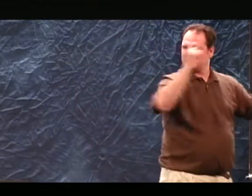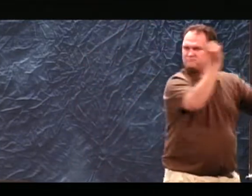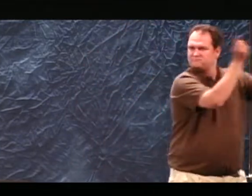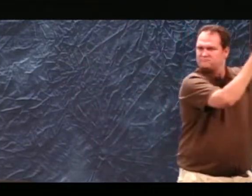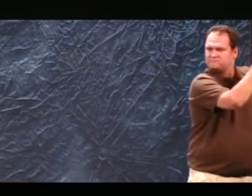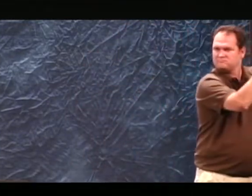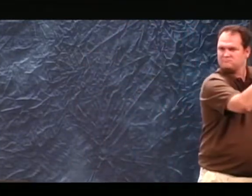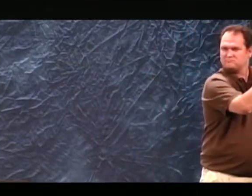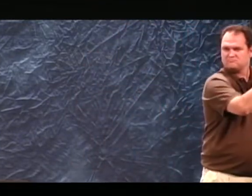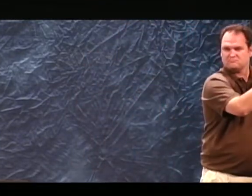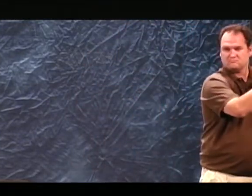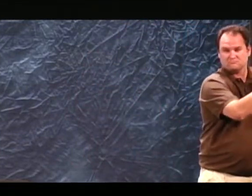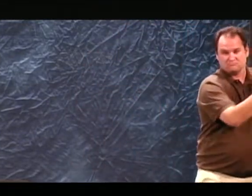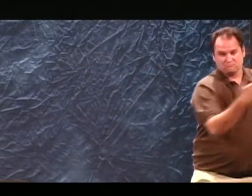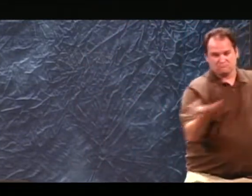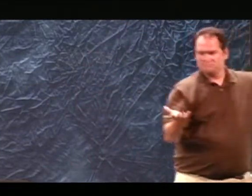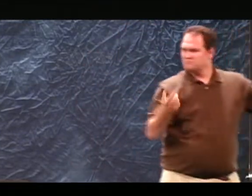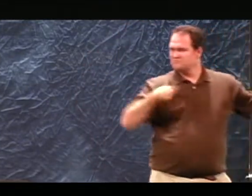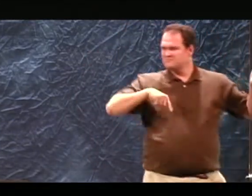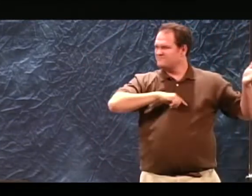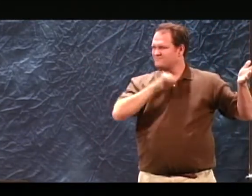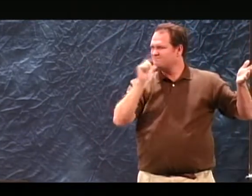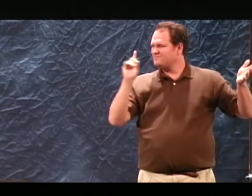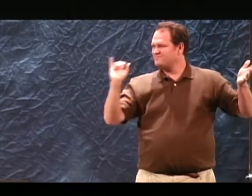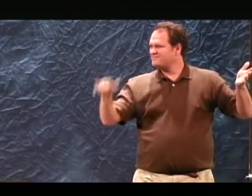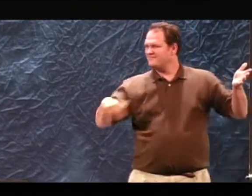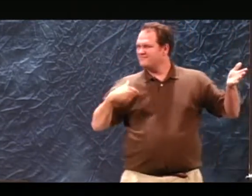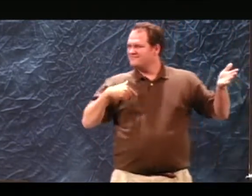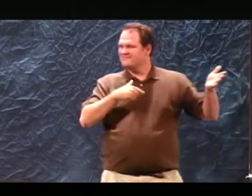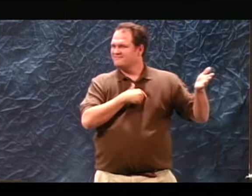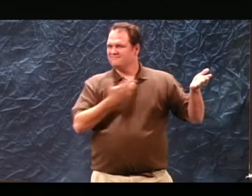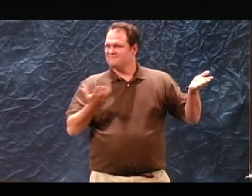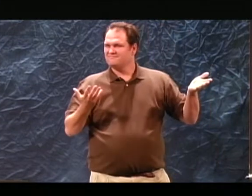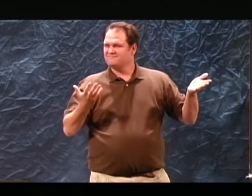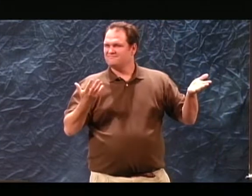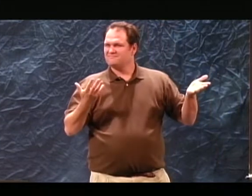the christian life is not a movie for off the sea